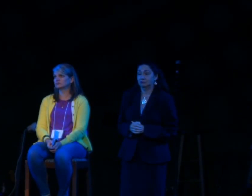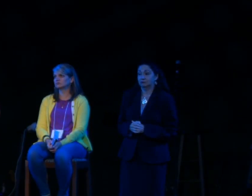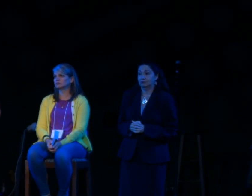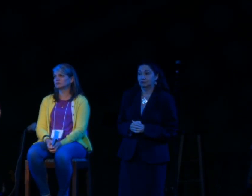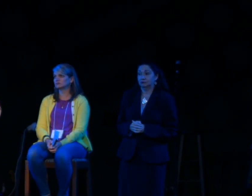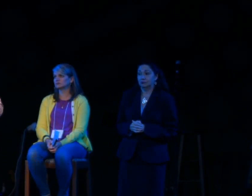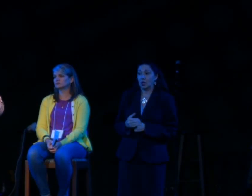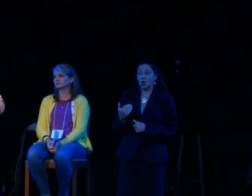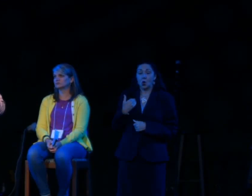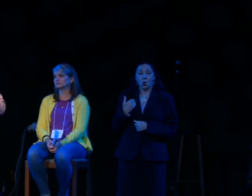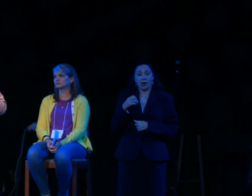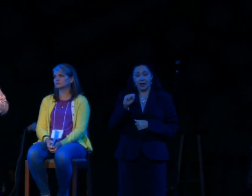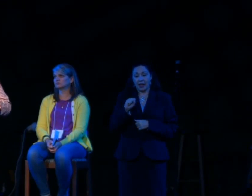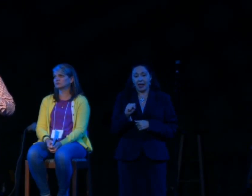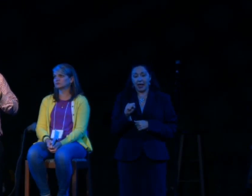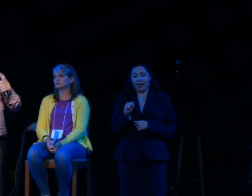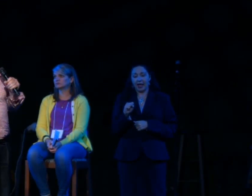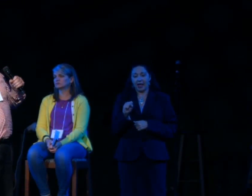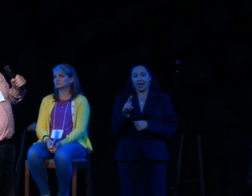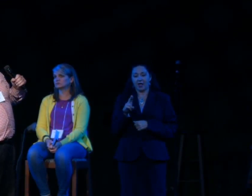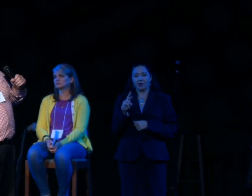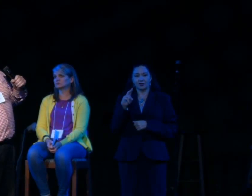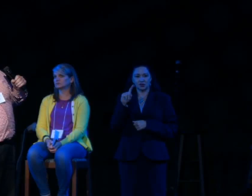So we have a Survey Monkey.